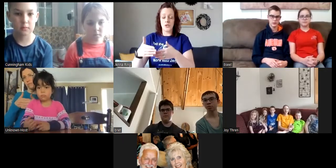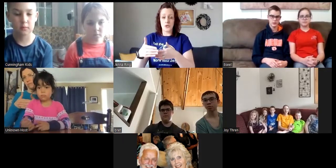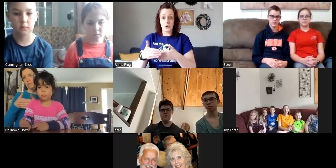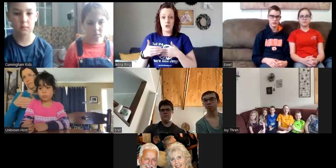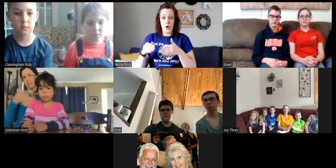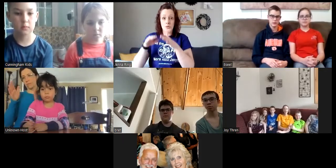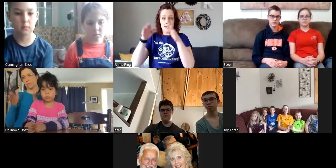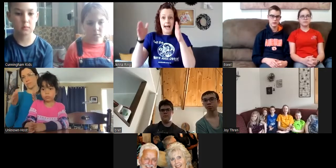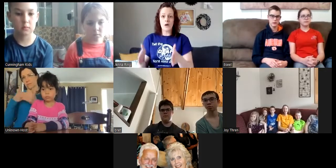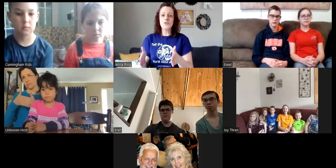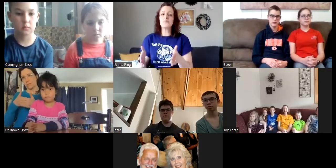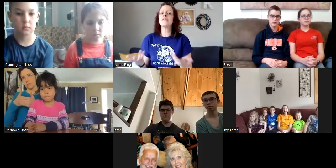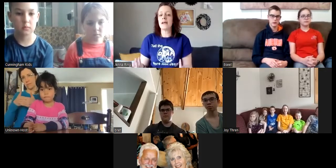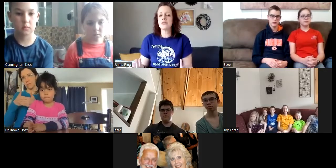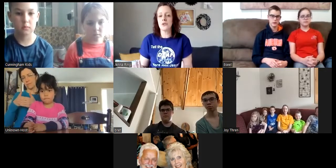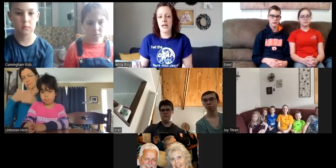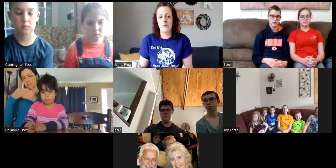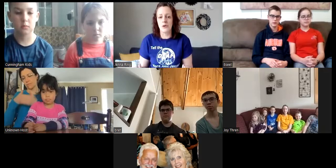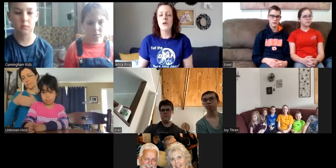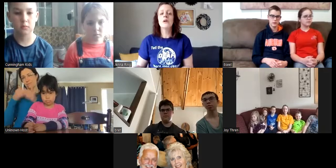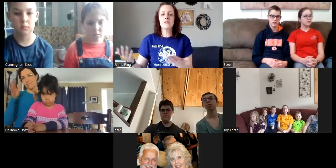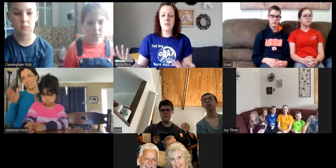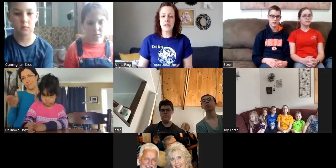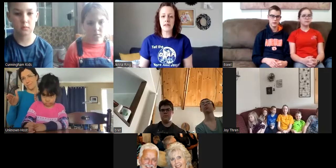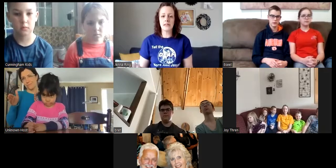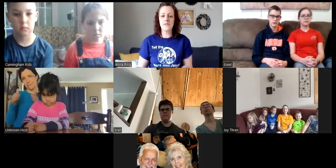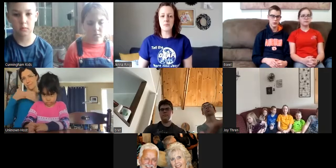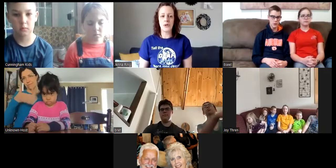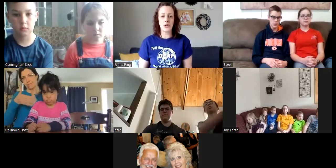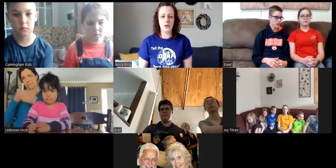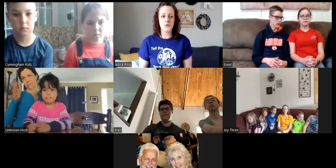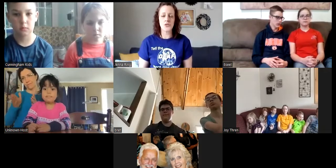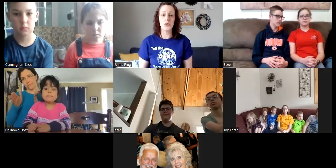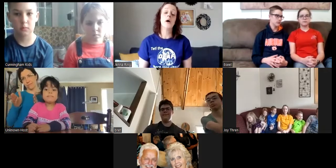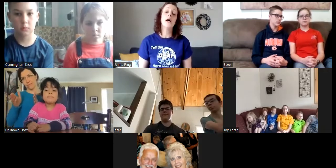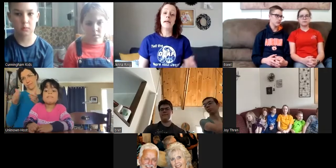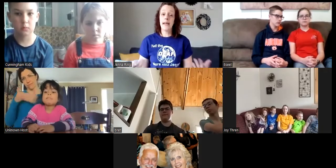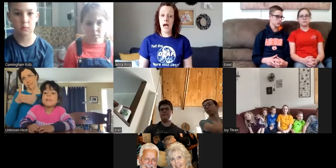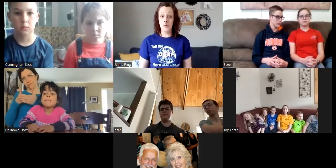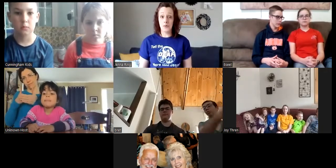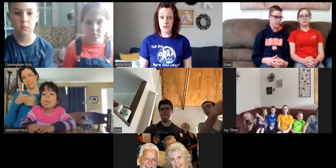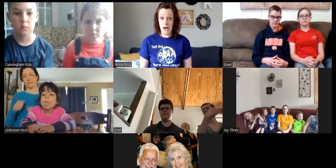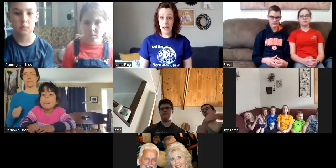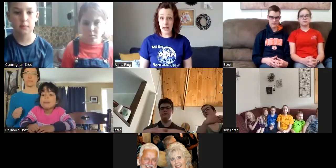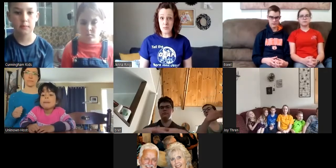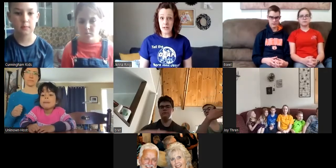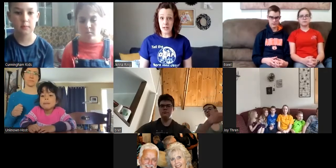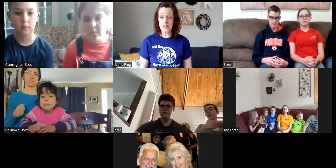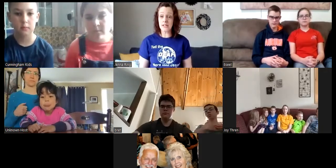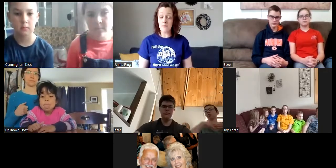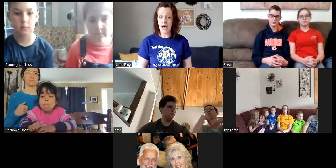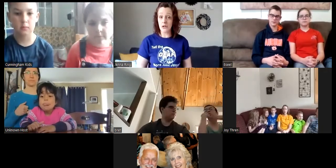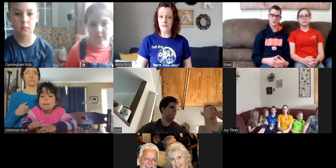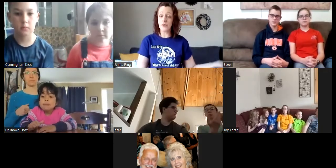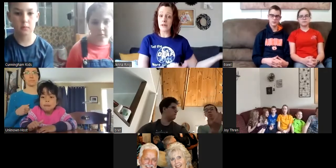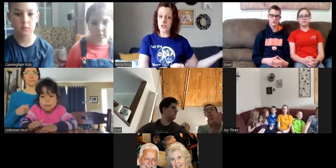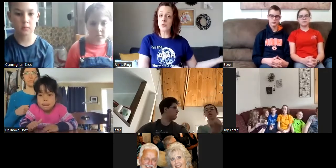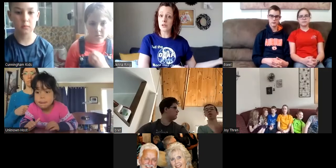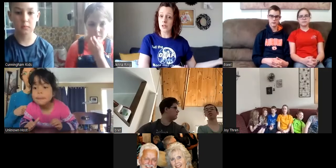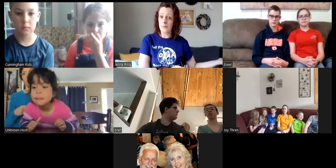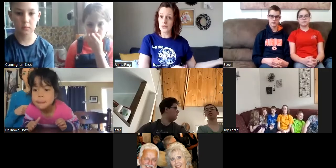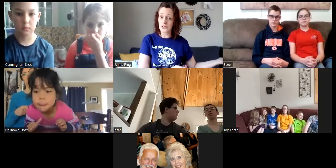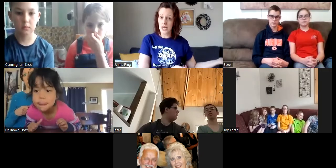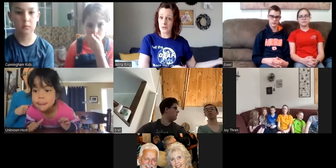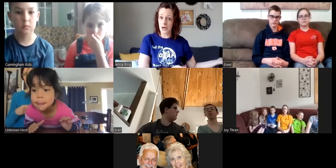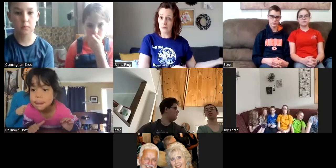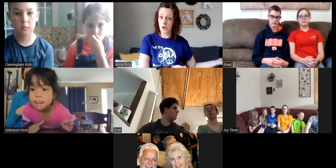or you can do close house, but that's your neighbor, somebody that lives pretty close to you. Now, to my husband, it doesn't matter if you live